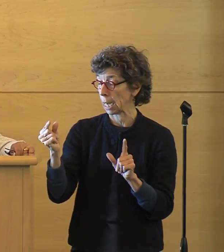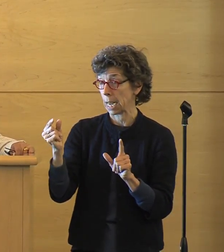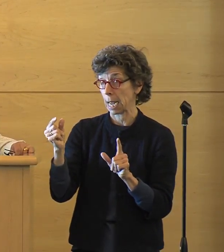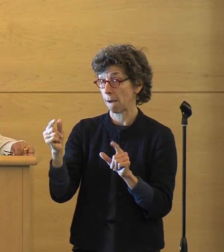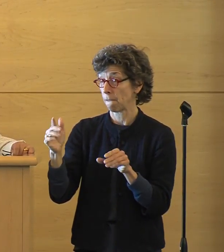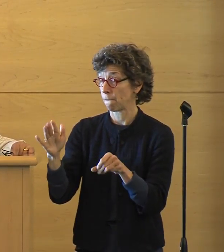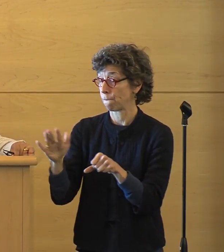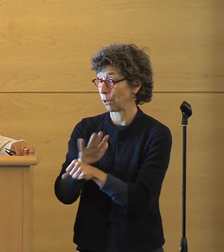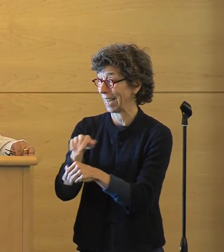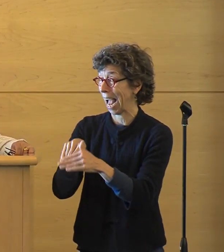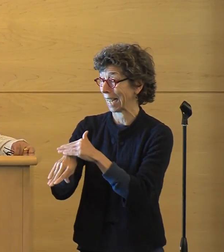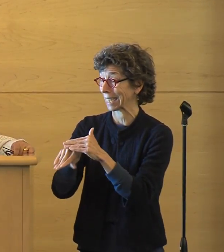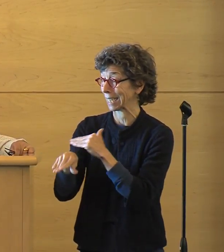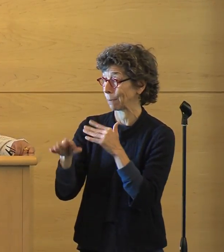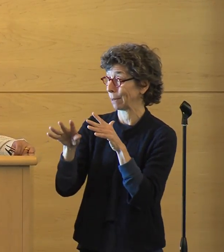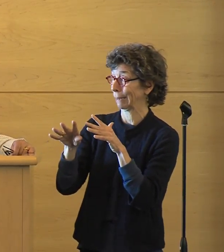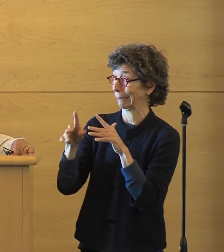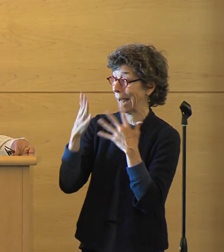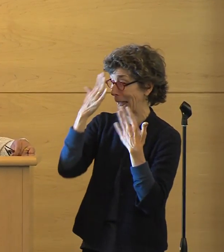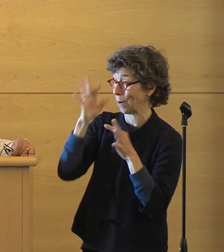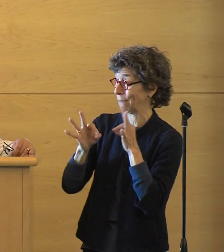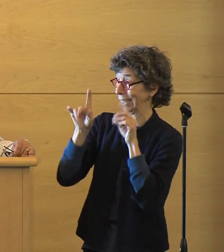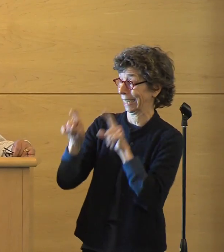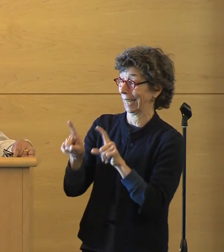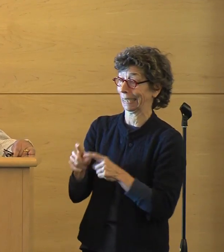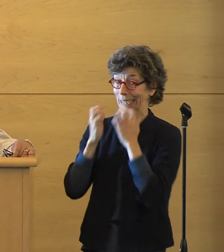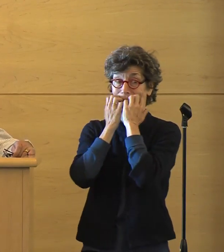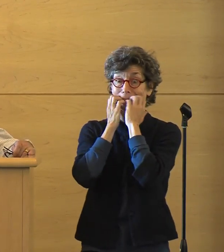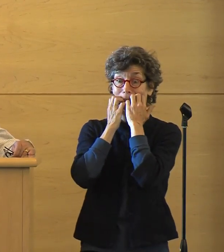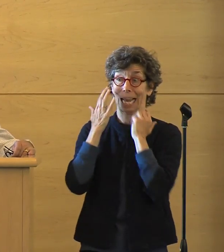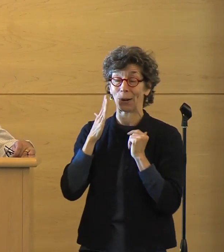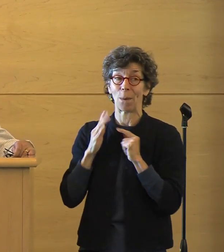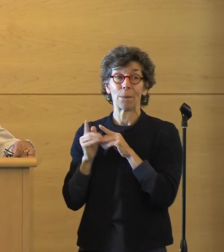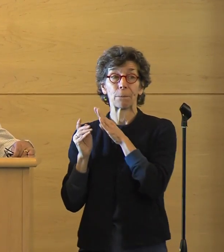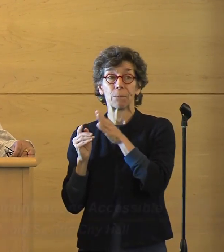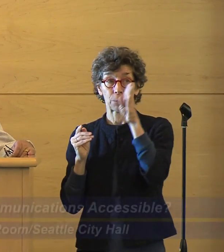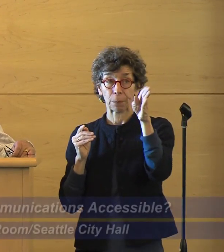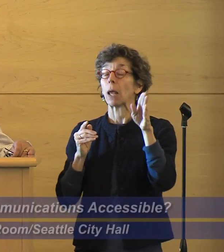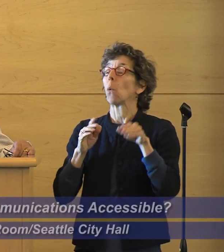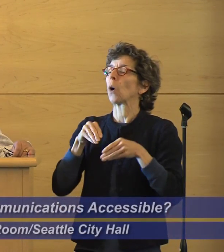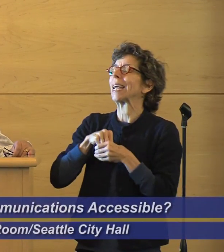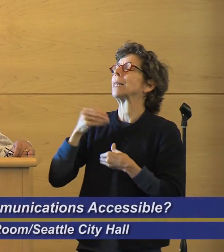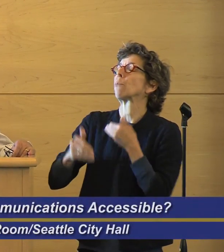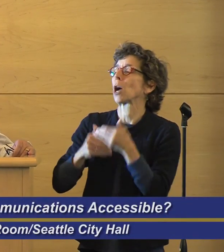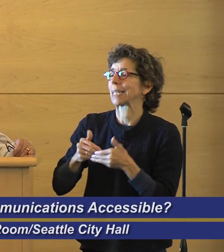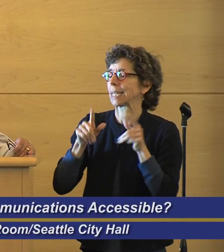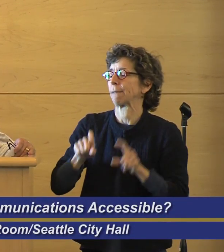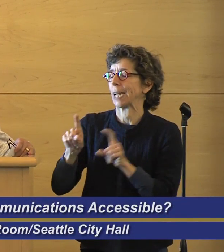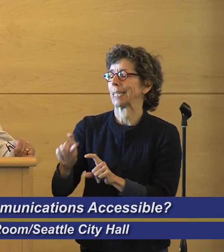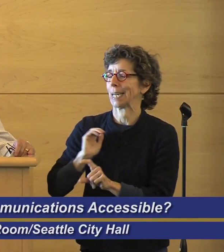for the Northwest Universal Design Council, you can access that at our website,